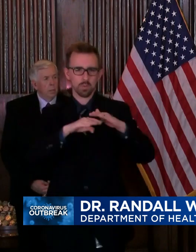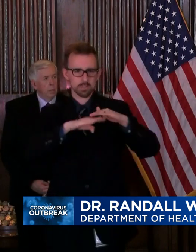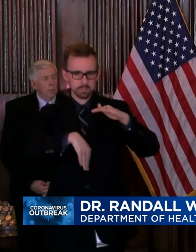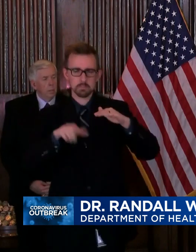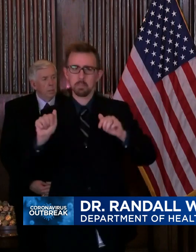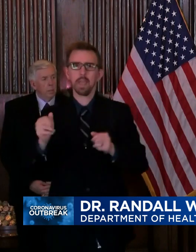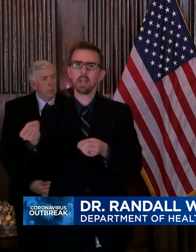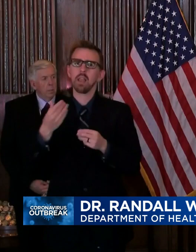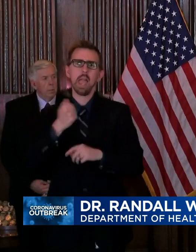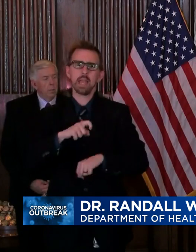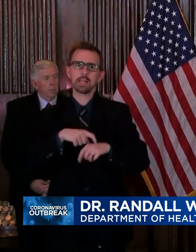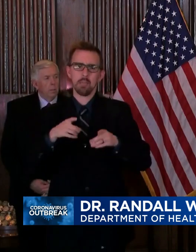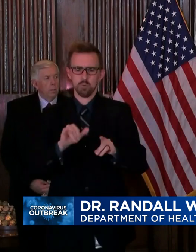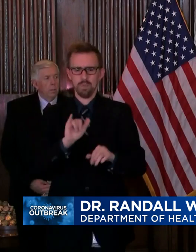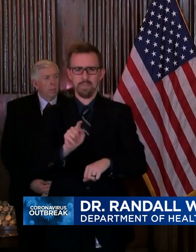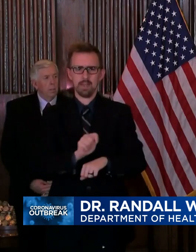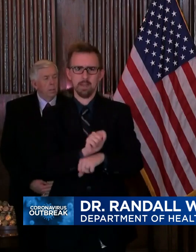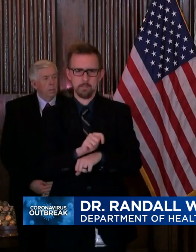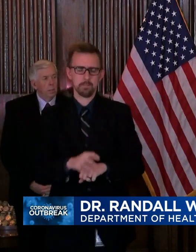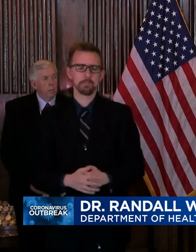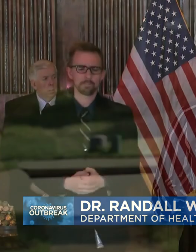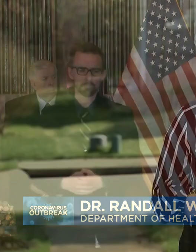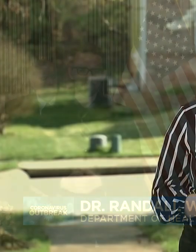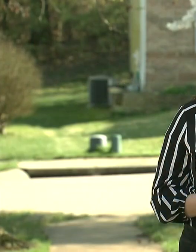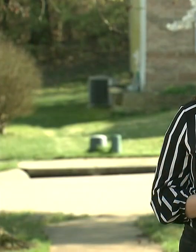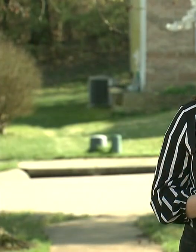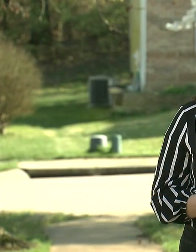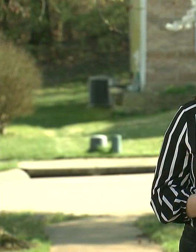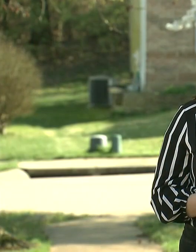in anytime during that time.